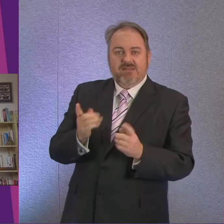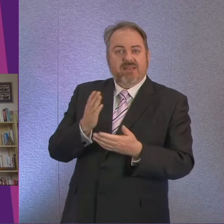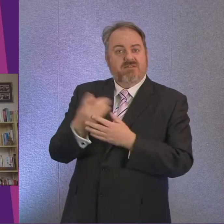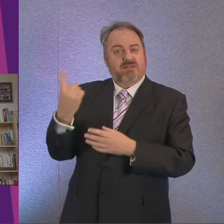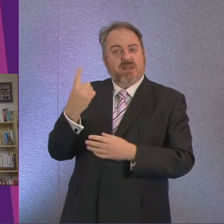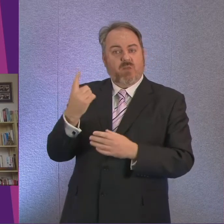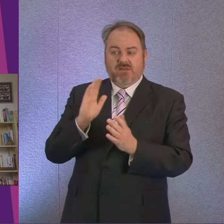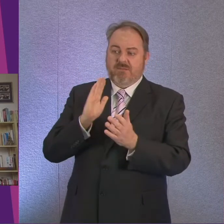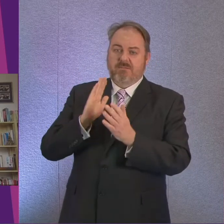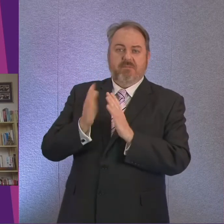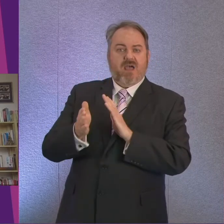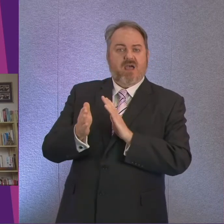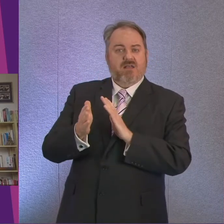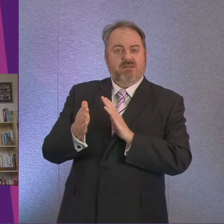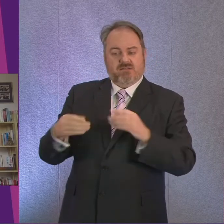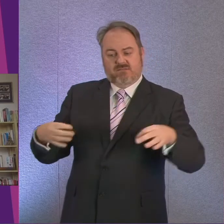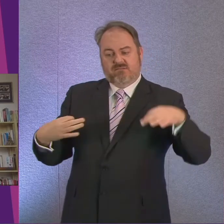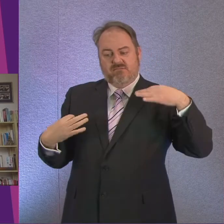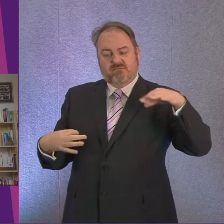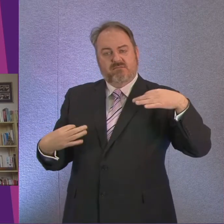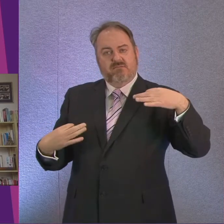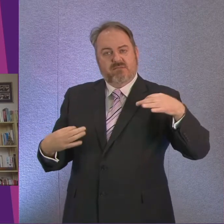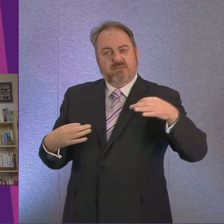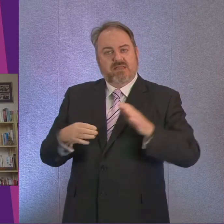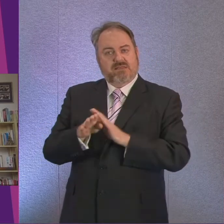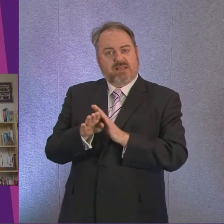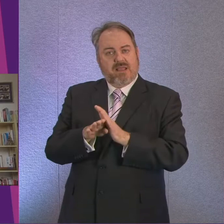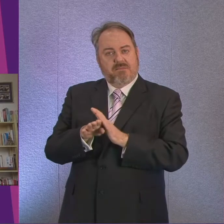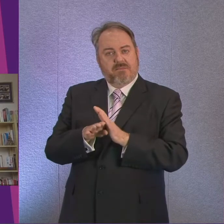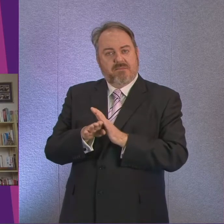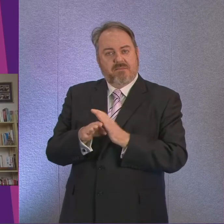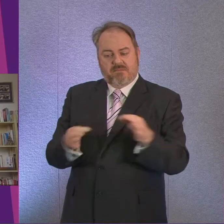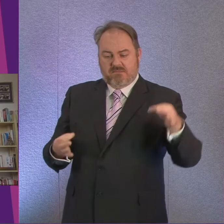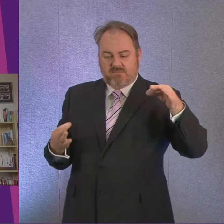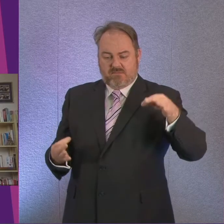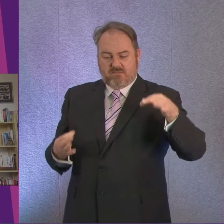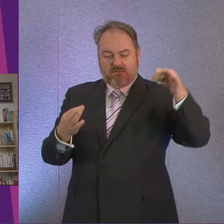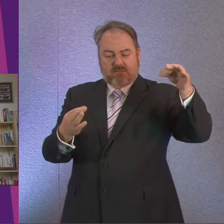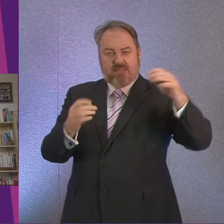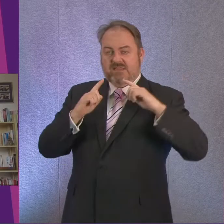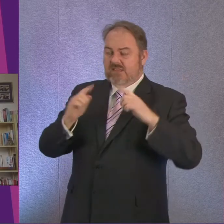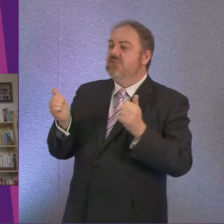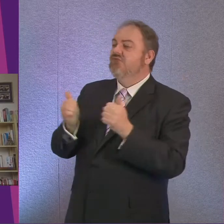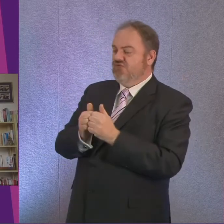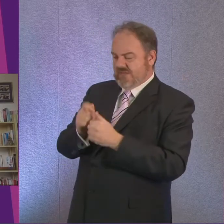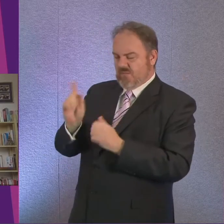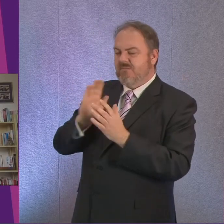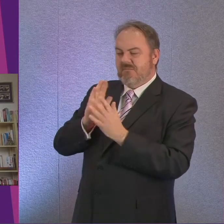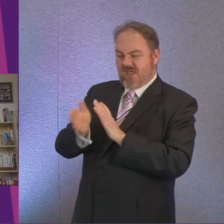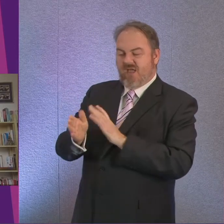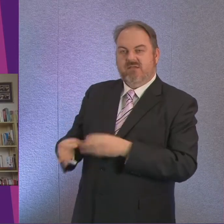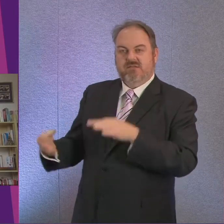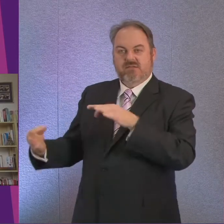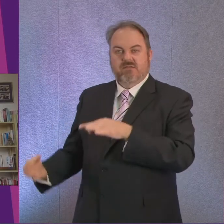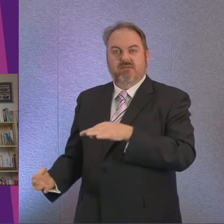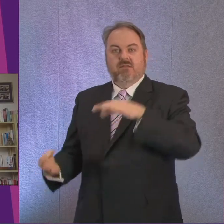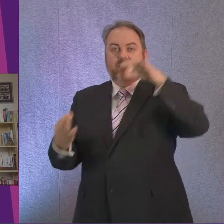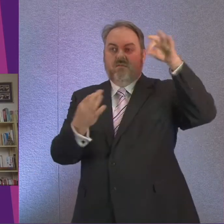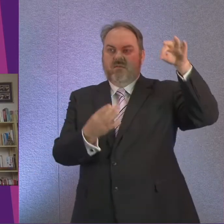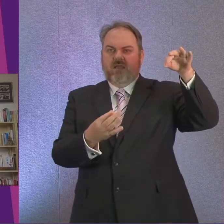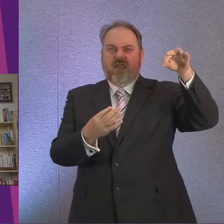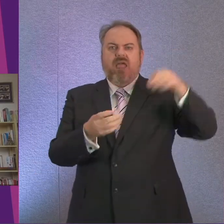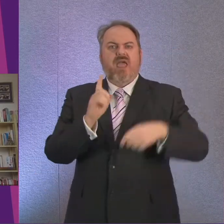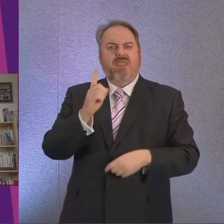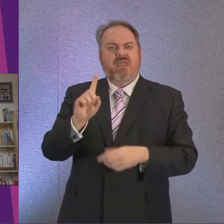by their teacher's judgment could be subsequently failed by the SQA on the basis of their school's